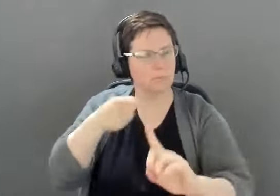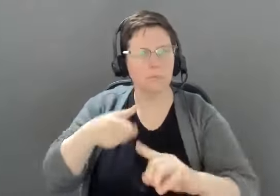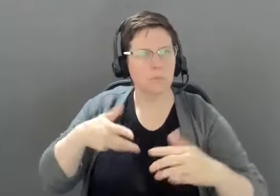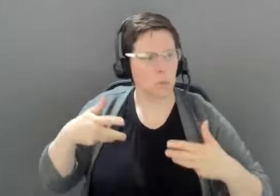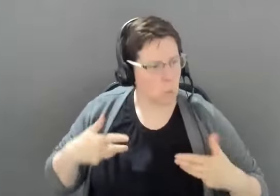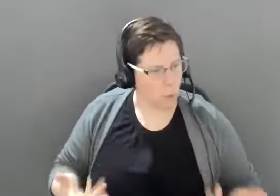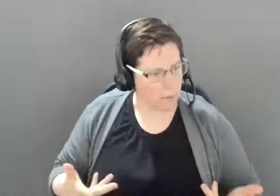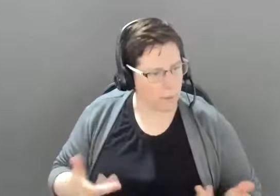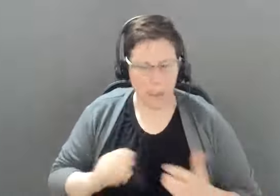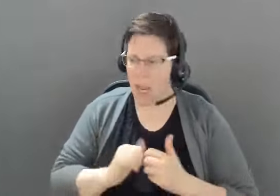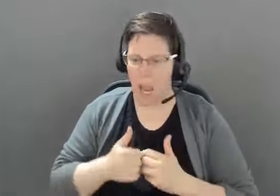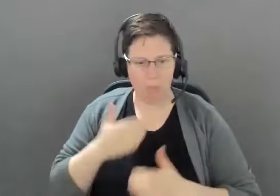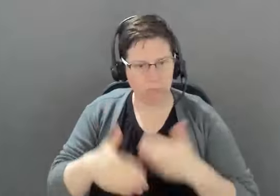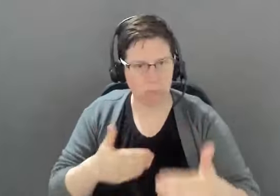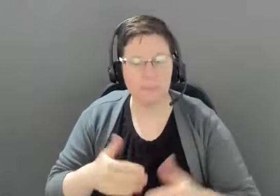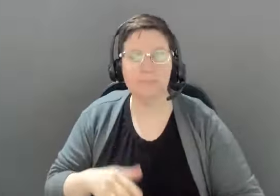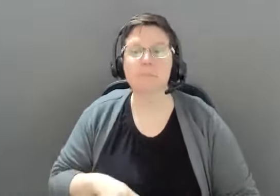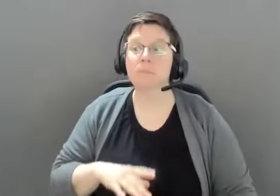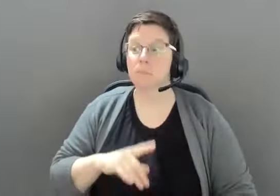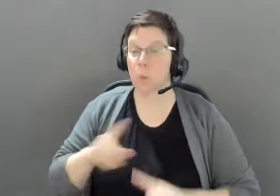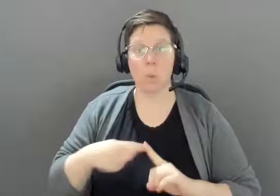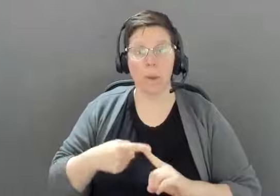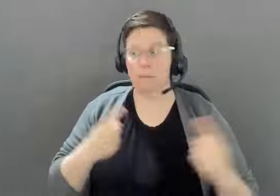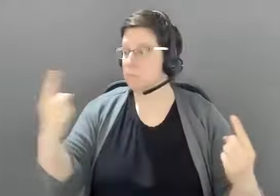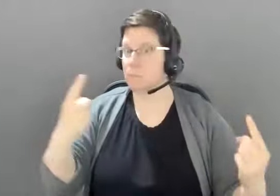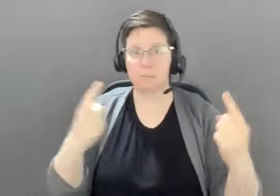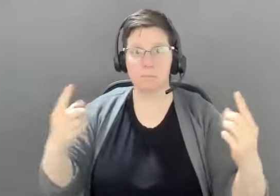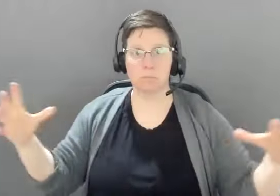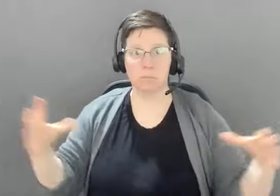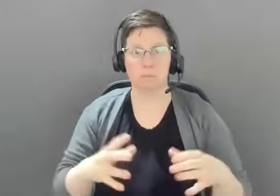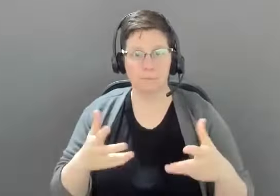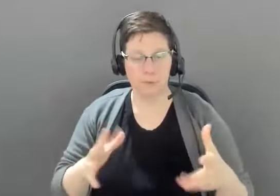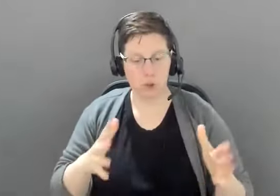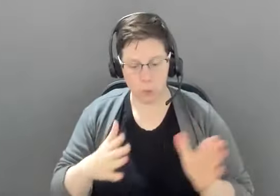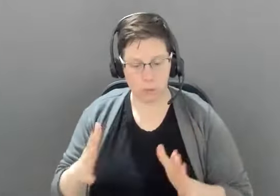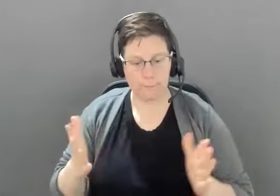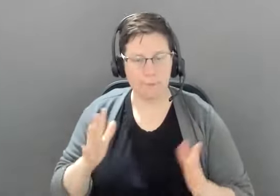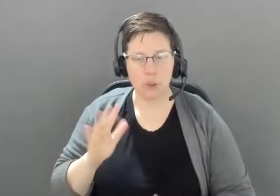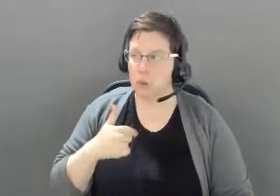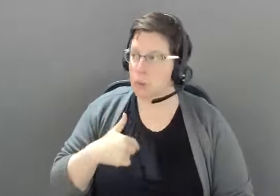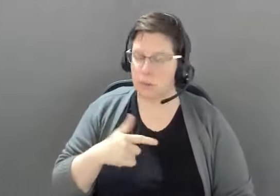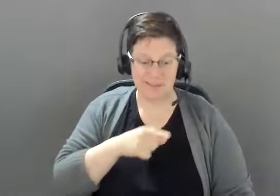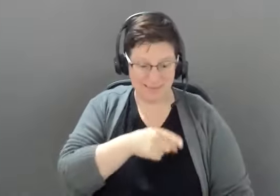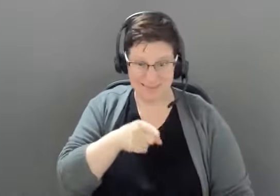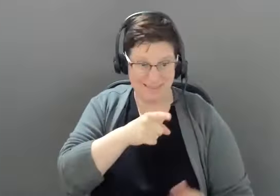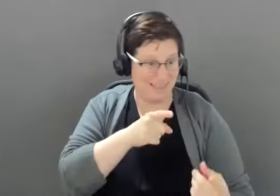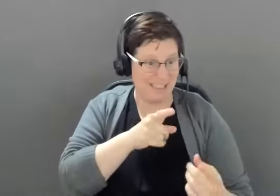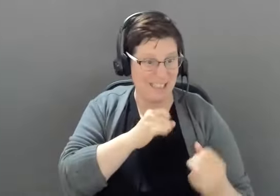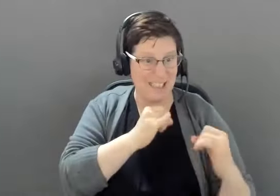So when we were a little more organized, we were able to sit down and say, okay, we've been in touch with people. No one has responded to us. Maybe this is an